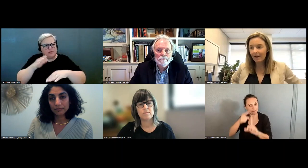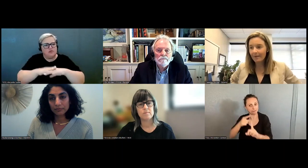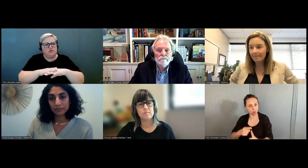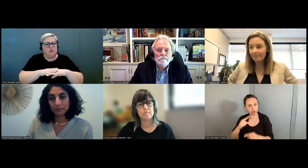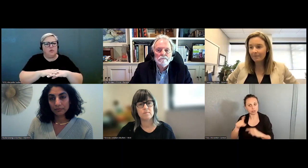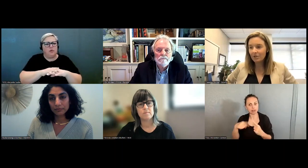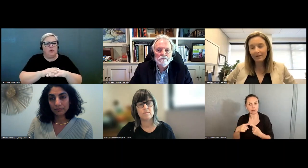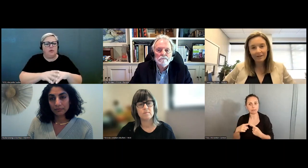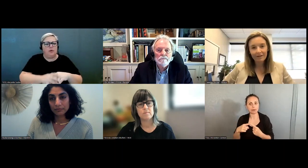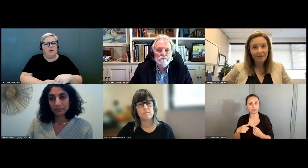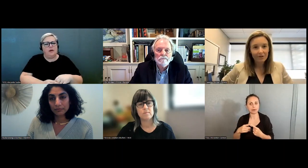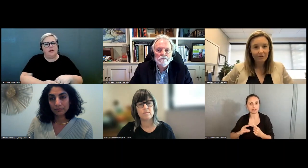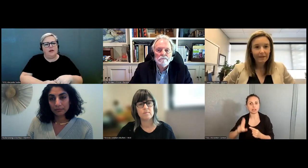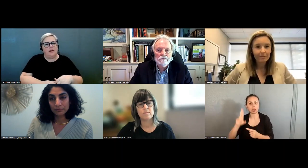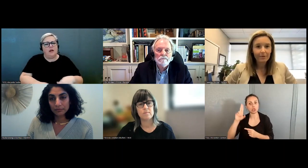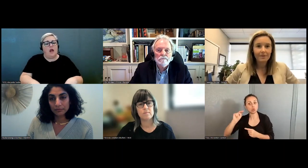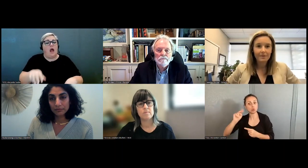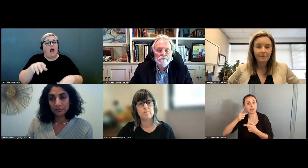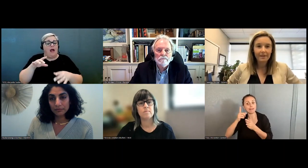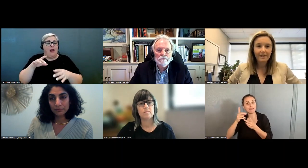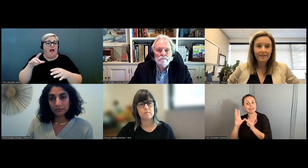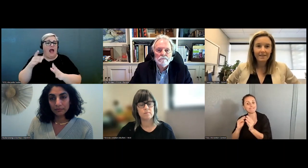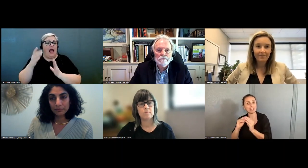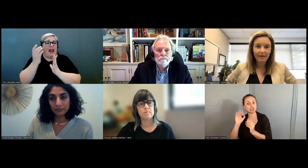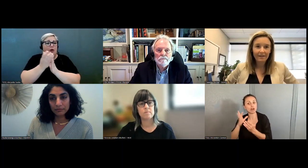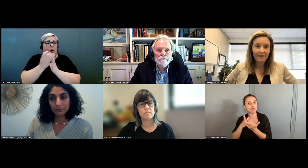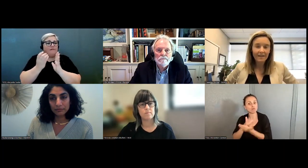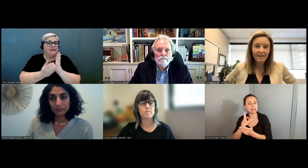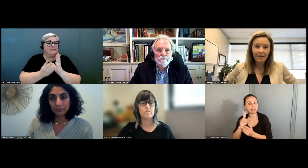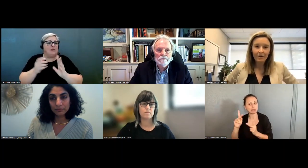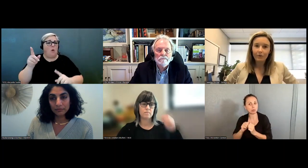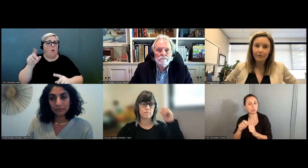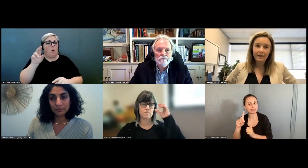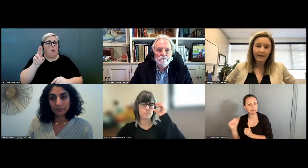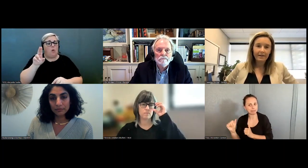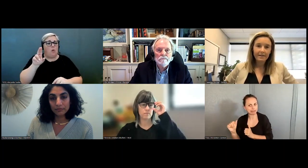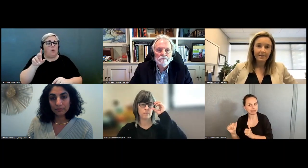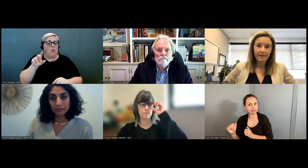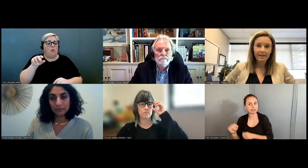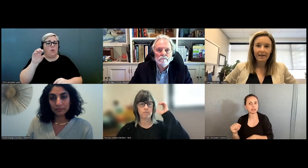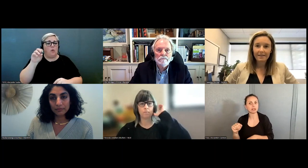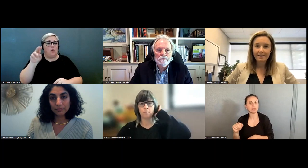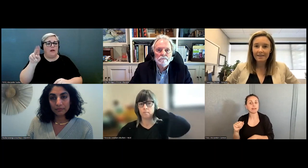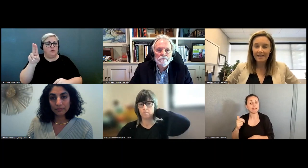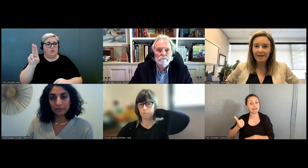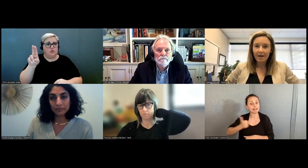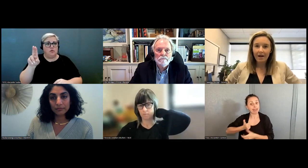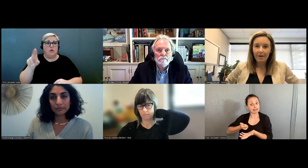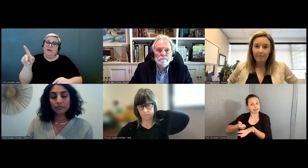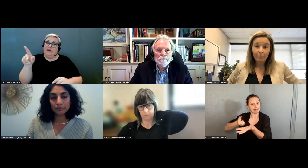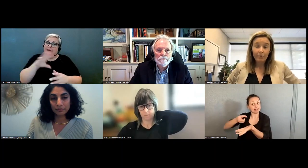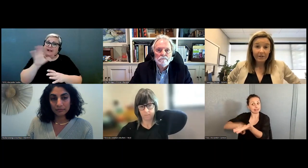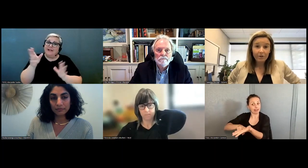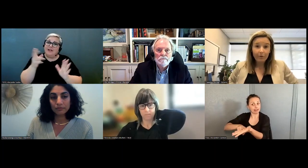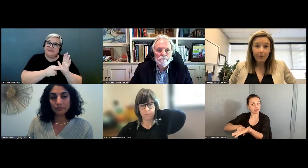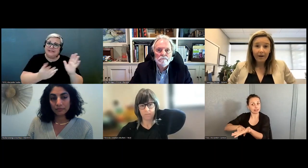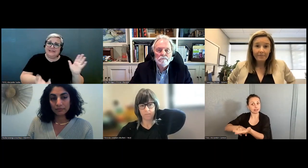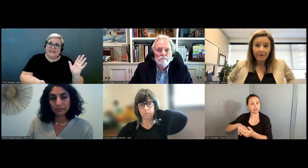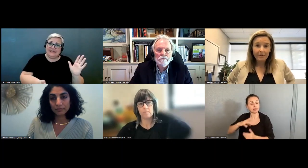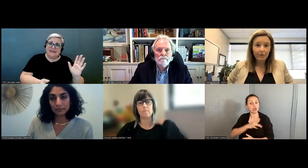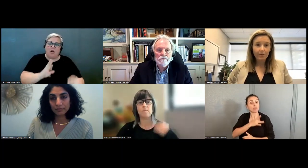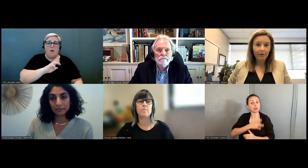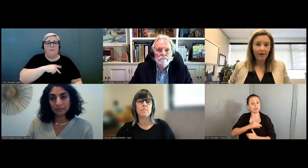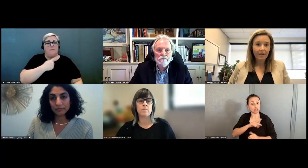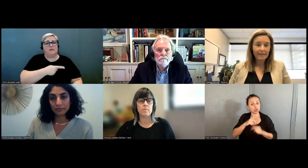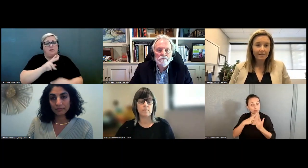about the UN Convention of Rights of Persons with Disabilities and the fact that, Canada signed that, and provincial